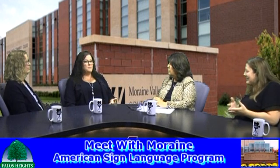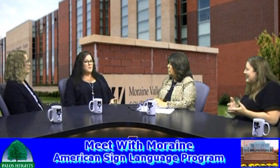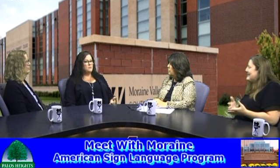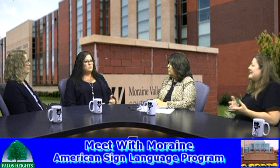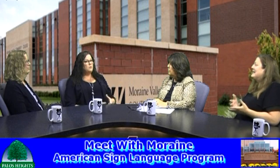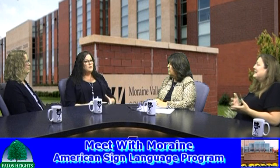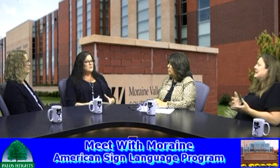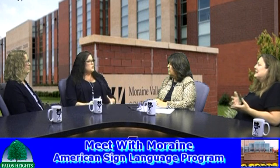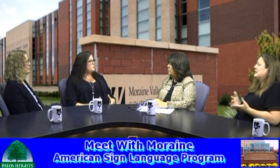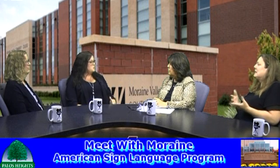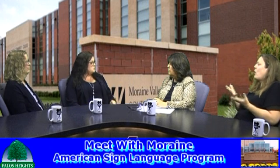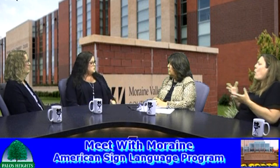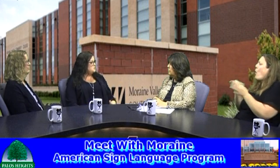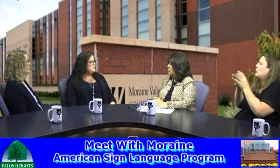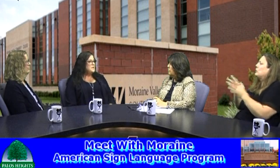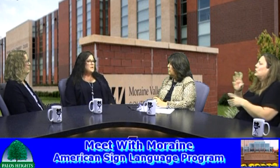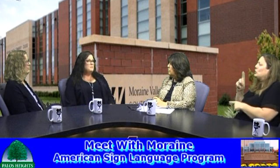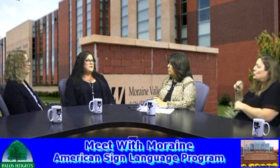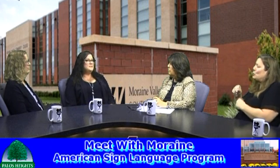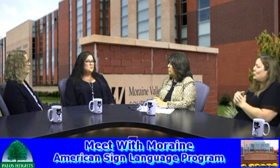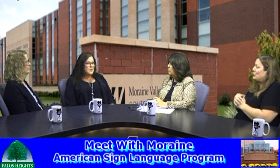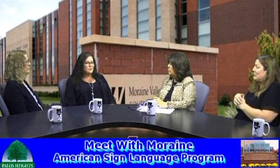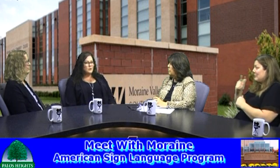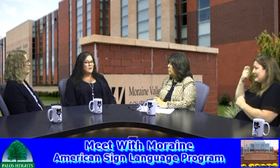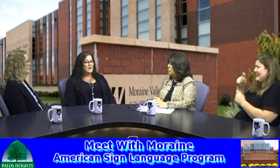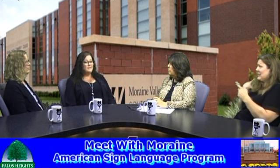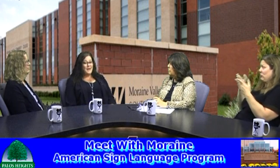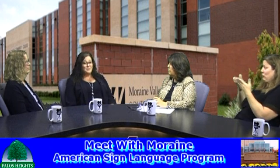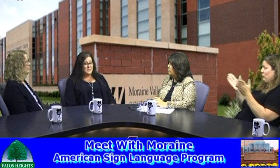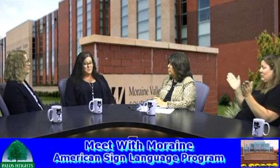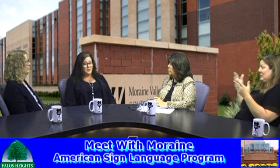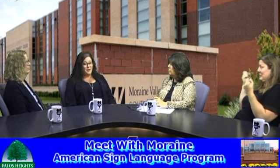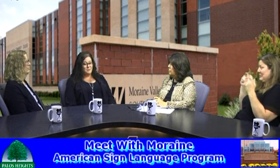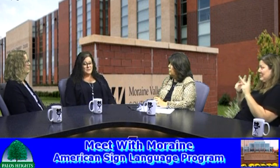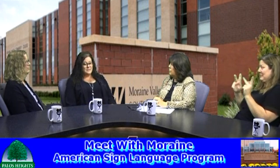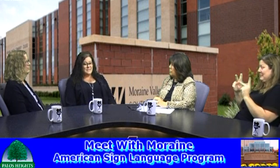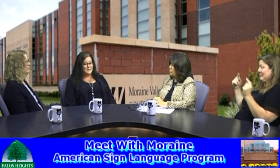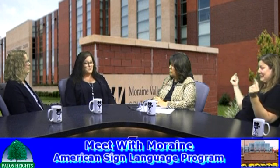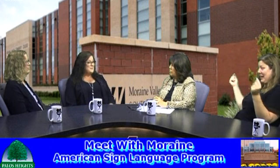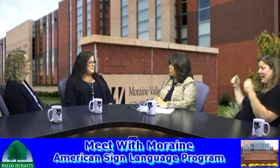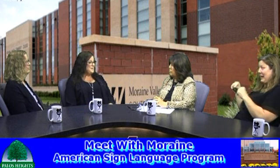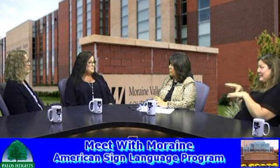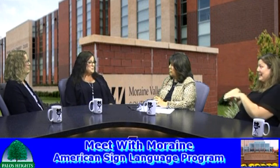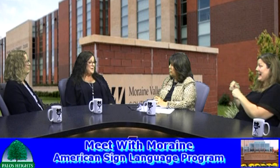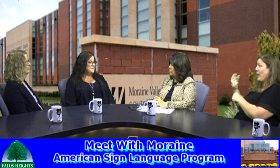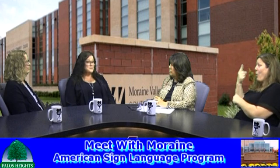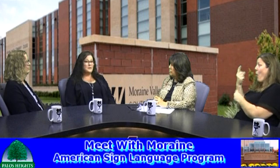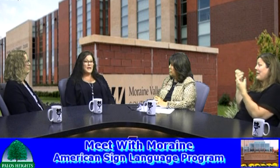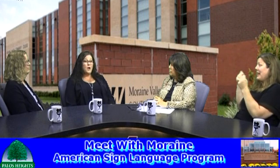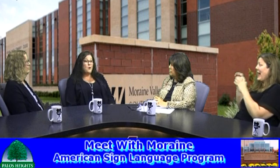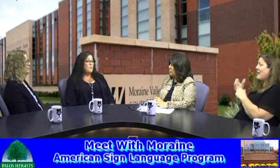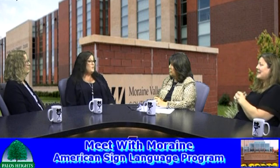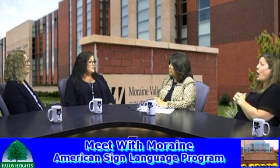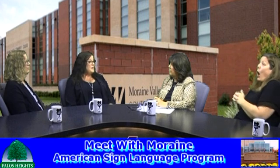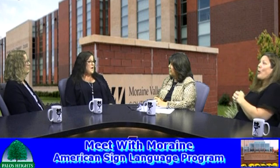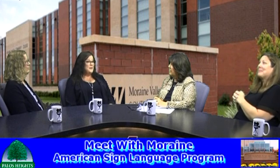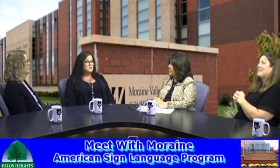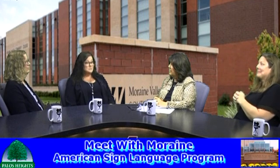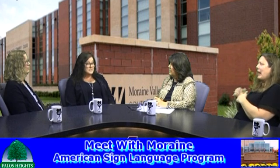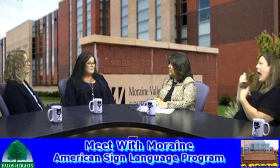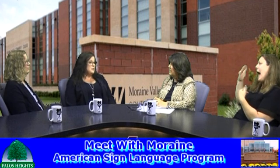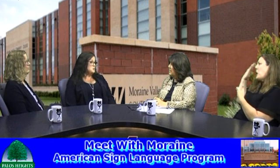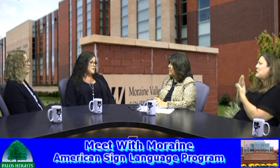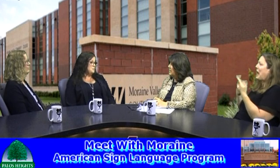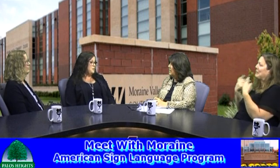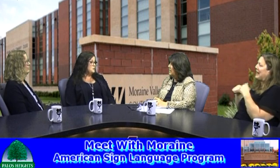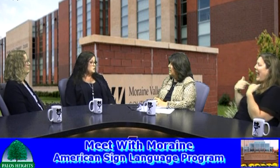and what interpreters do. Because in general, a lot of people come and they take one sign language class and they're like, oh, I know